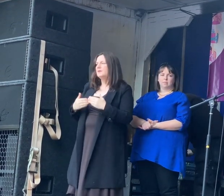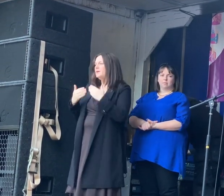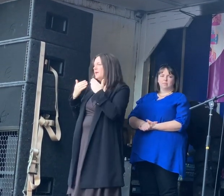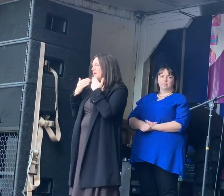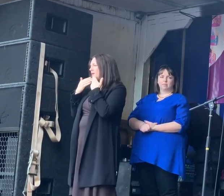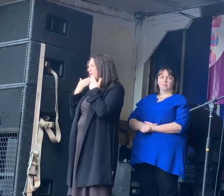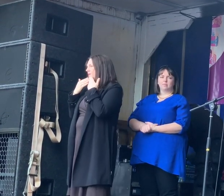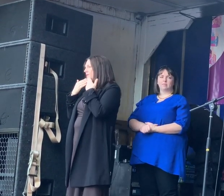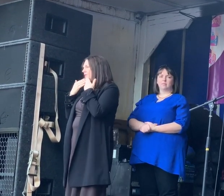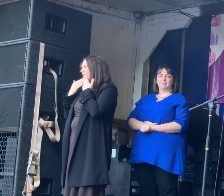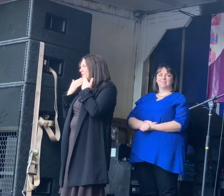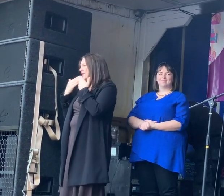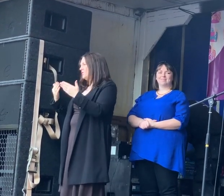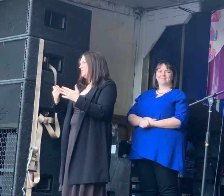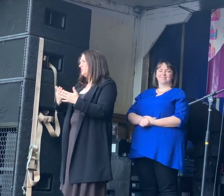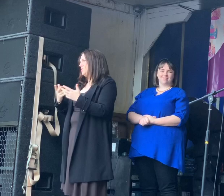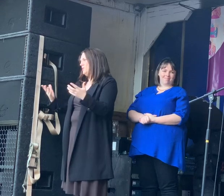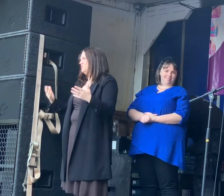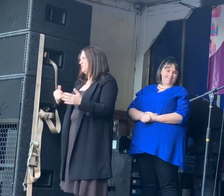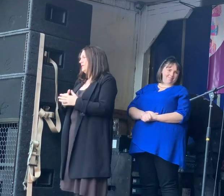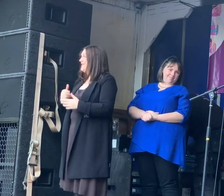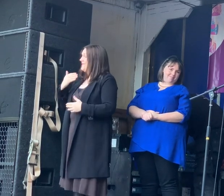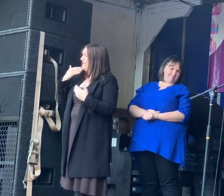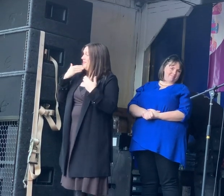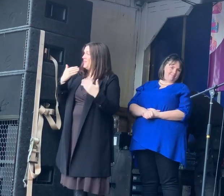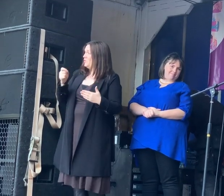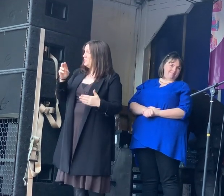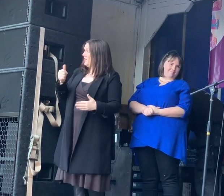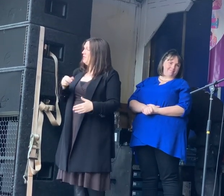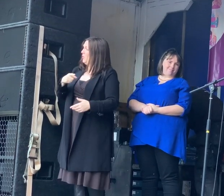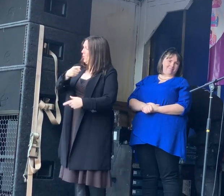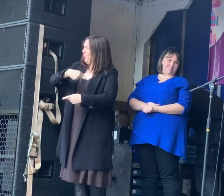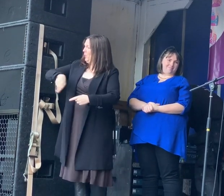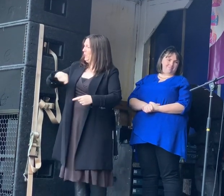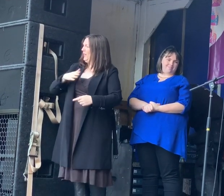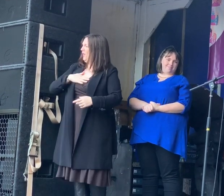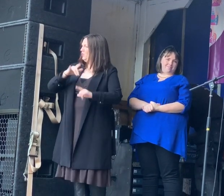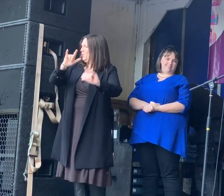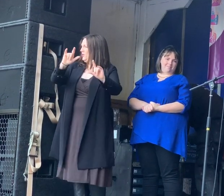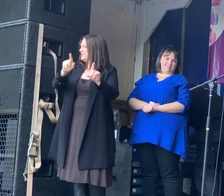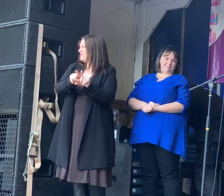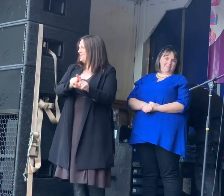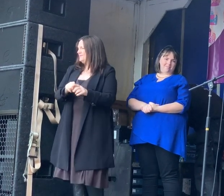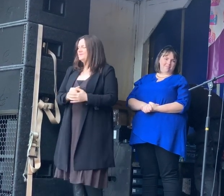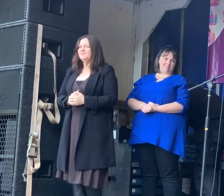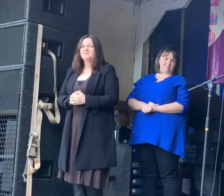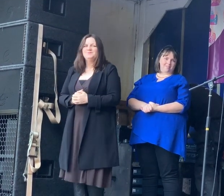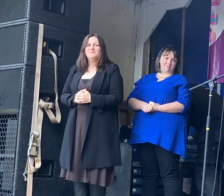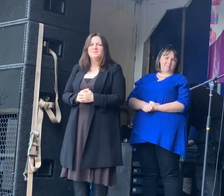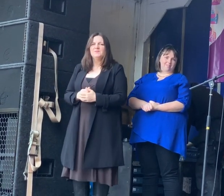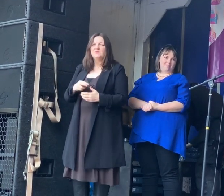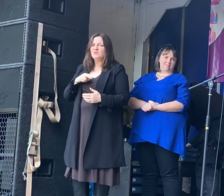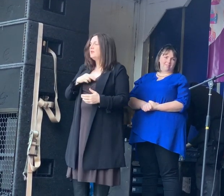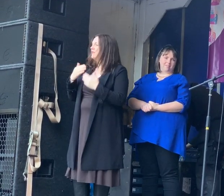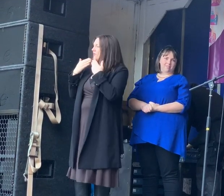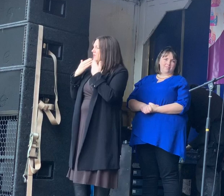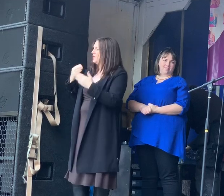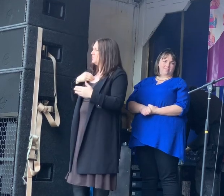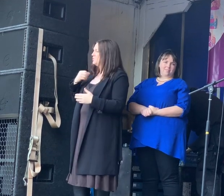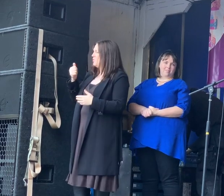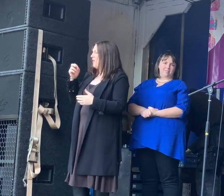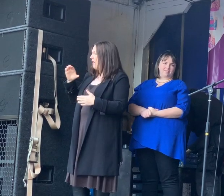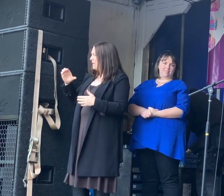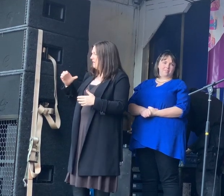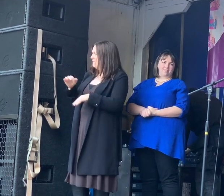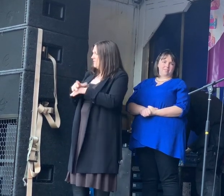So much. Thank you, Tara. We love you too. Just thank you so much to ARC for inviting myself